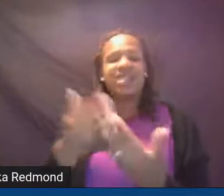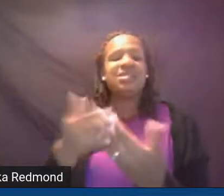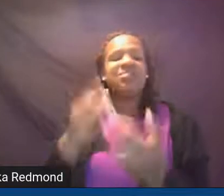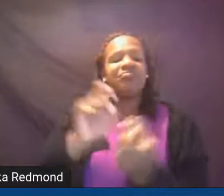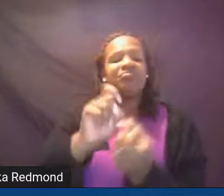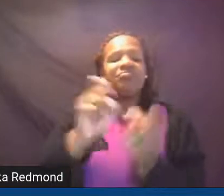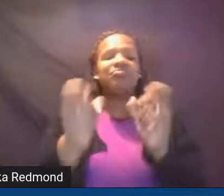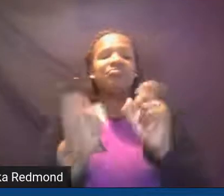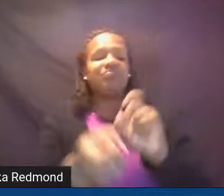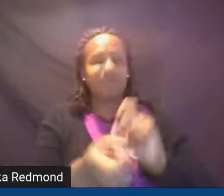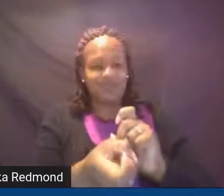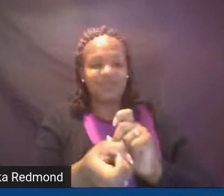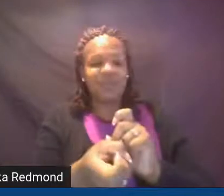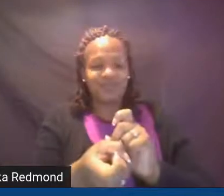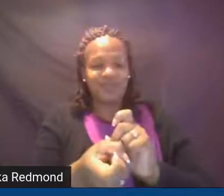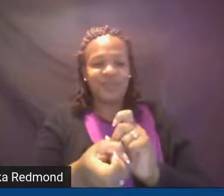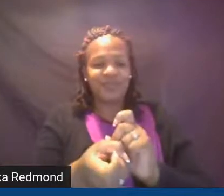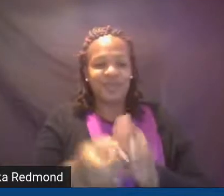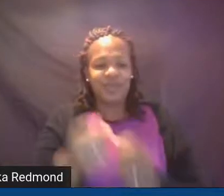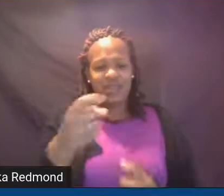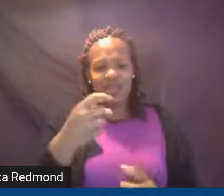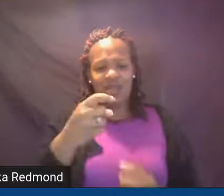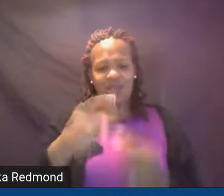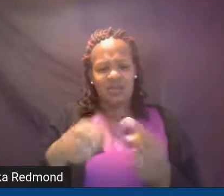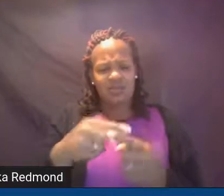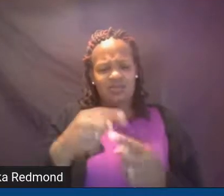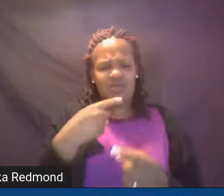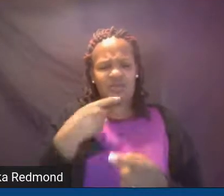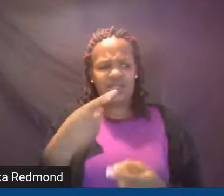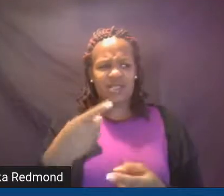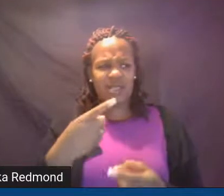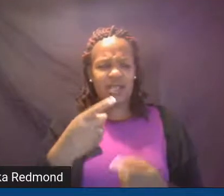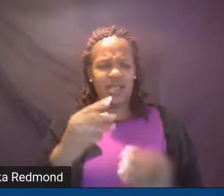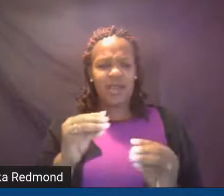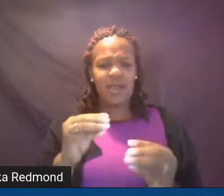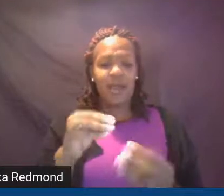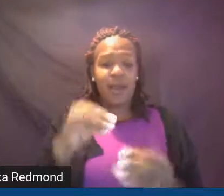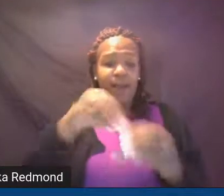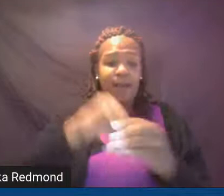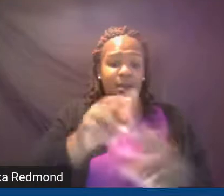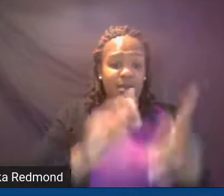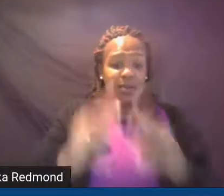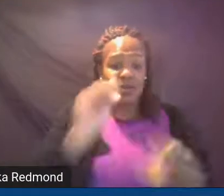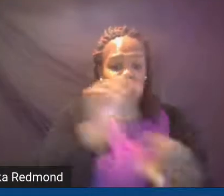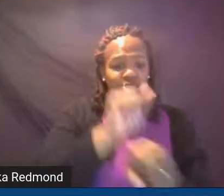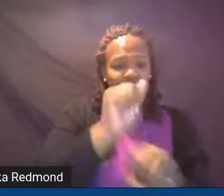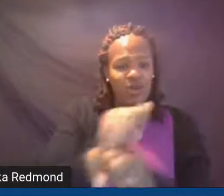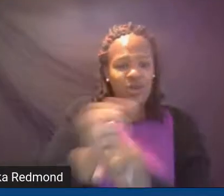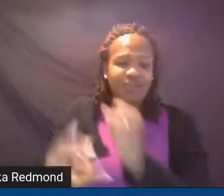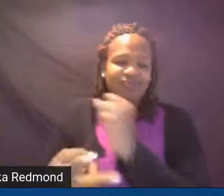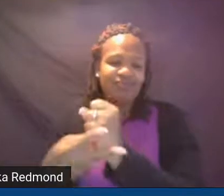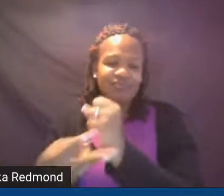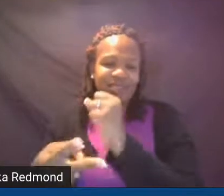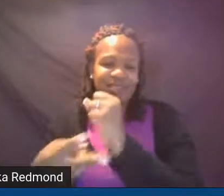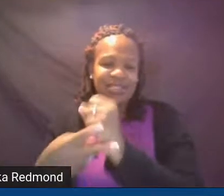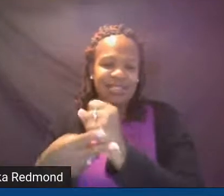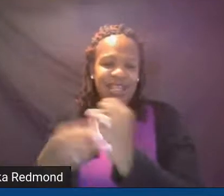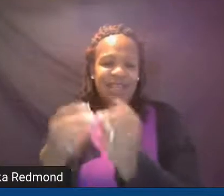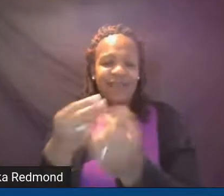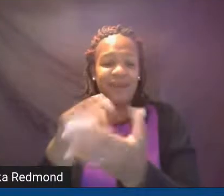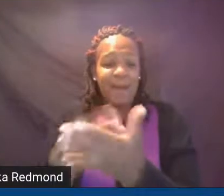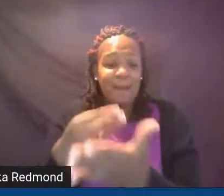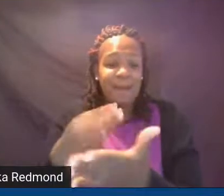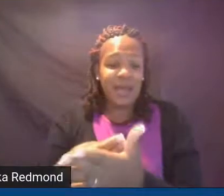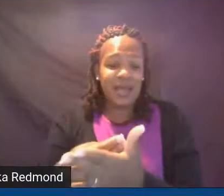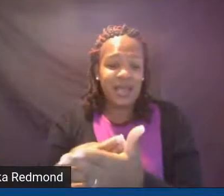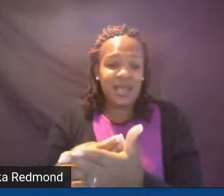know, when we talk about, you know, putting people to work or saving money, I always found the most powerful way to represent that was in the context